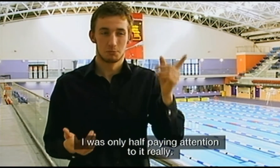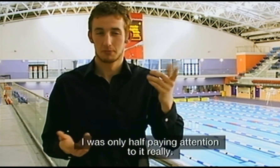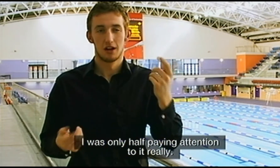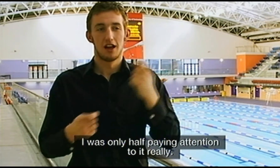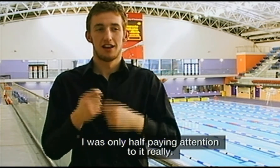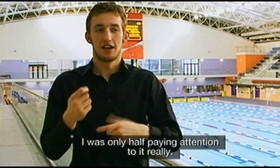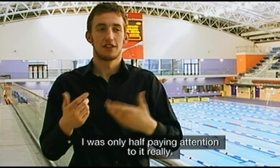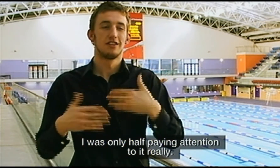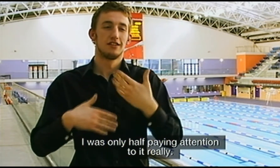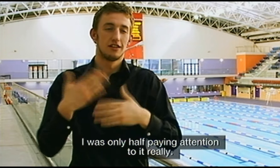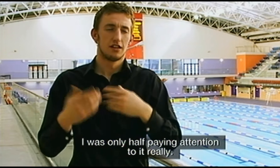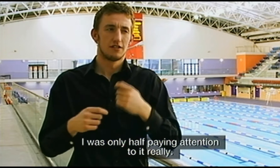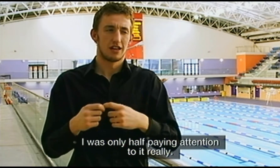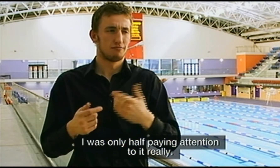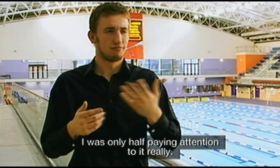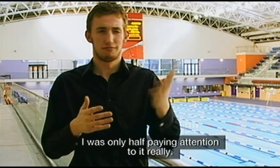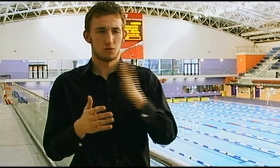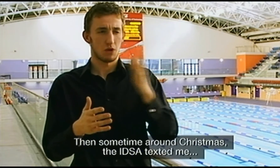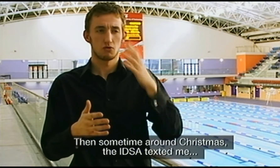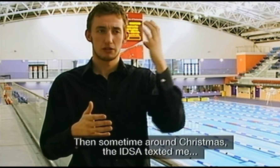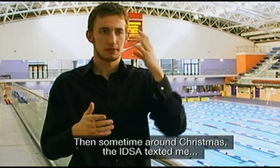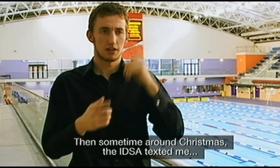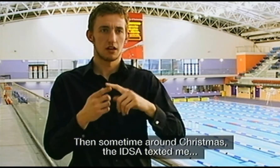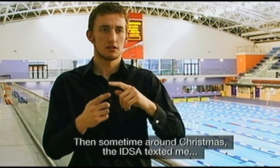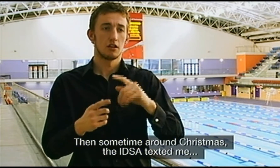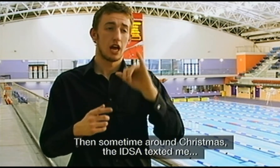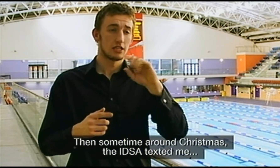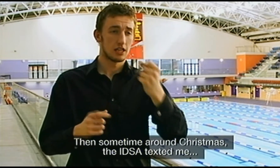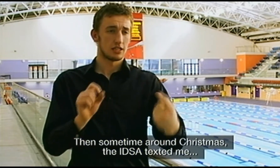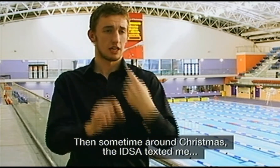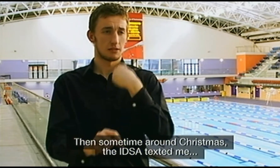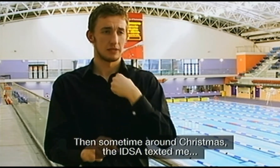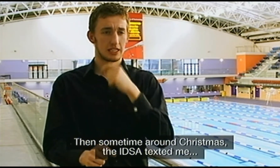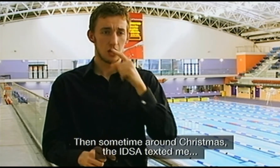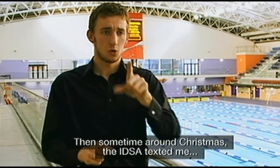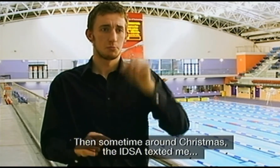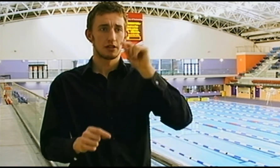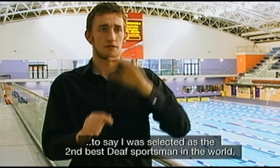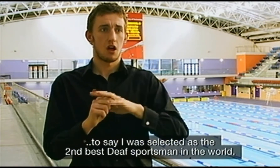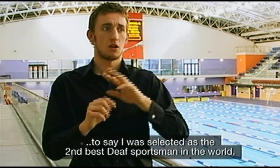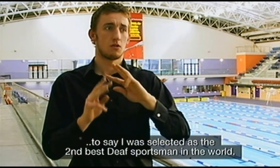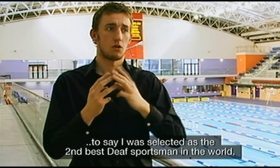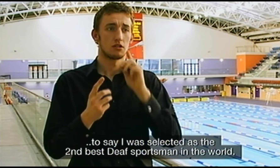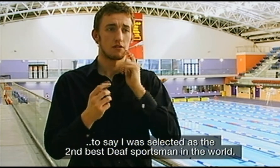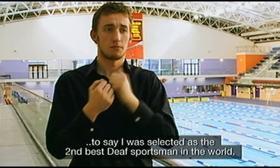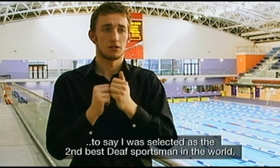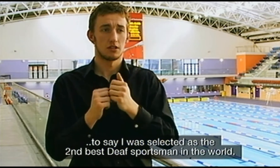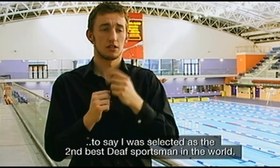to it, really. Then sometime around Christmas, the IDSA texted me to say I was selected as the second